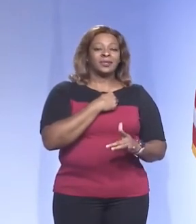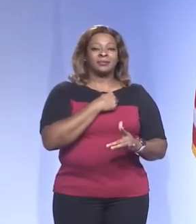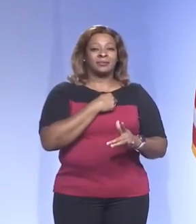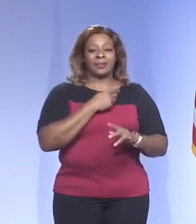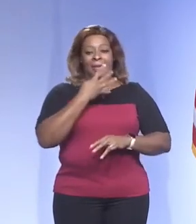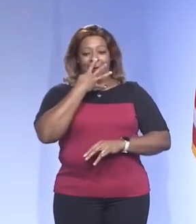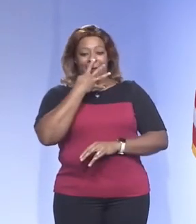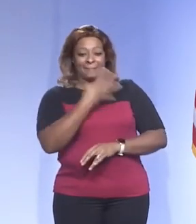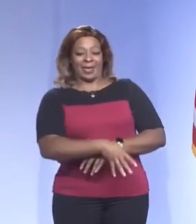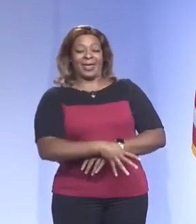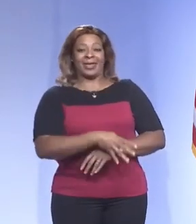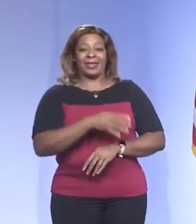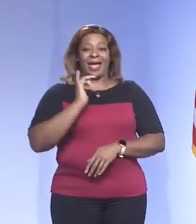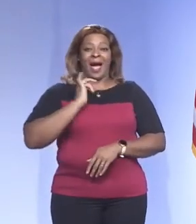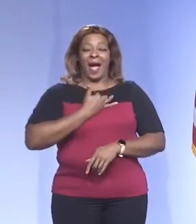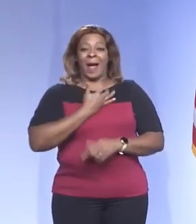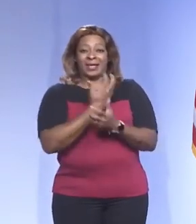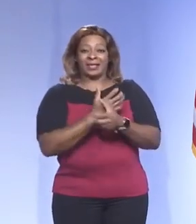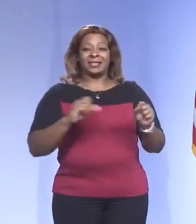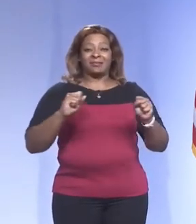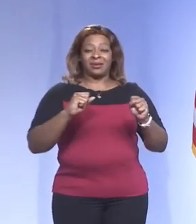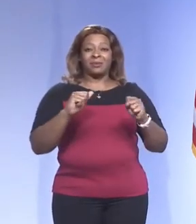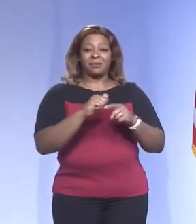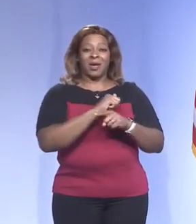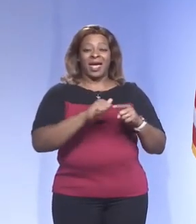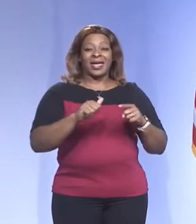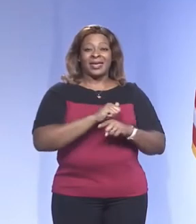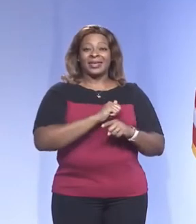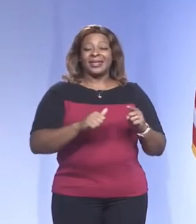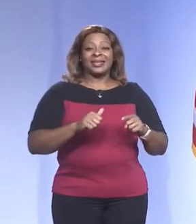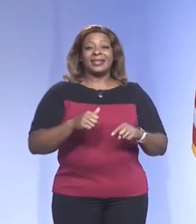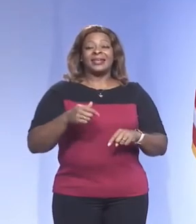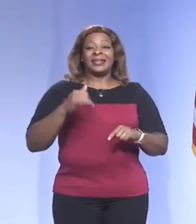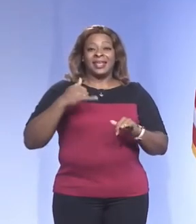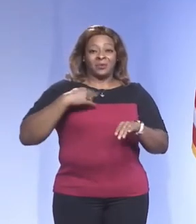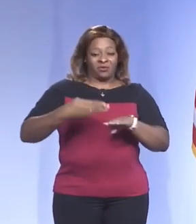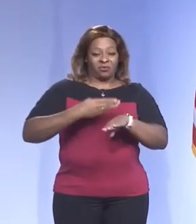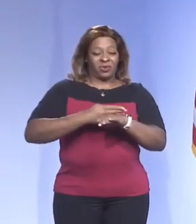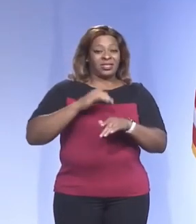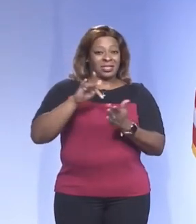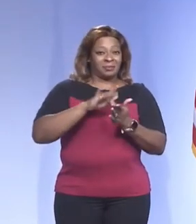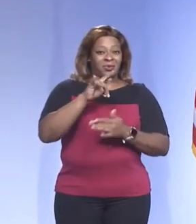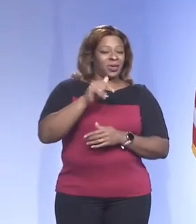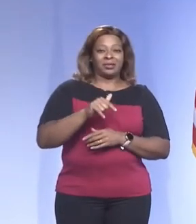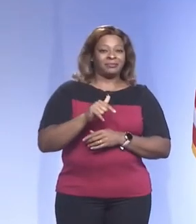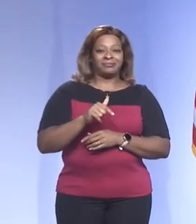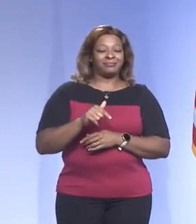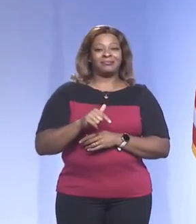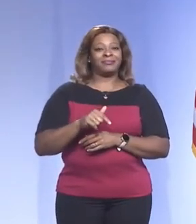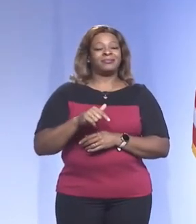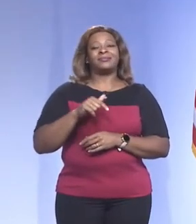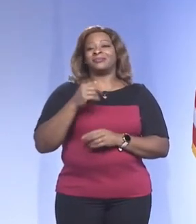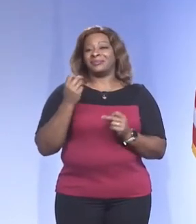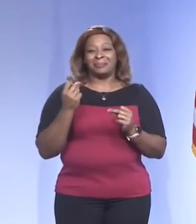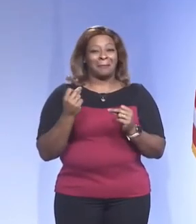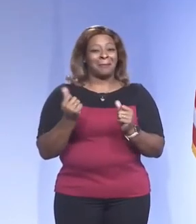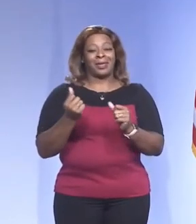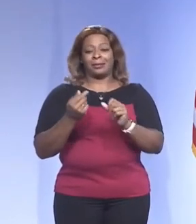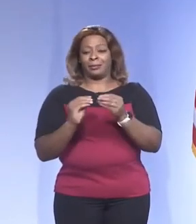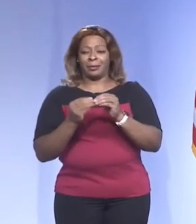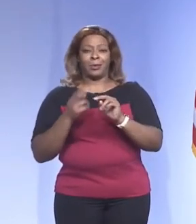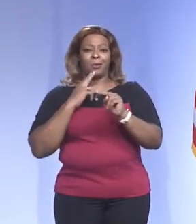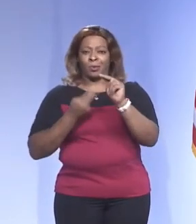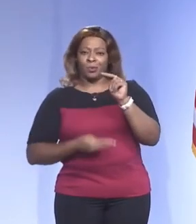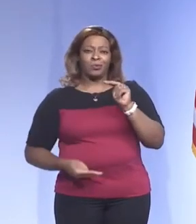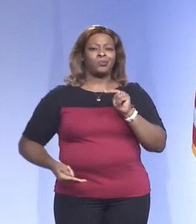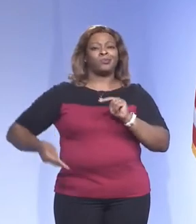abandon these practices that have helped us improve since the middle of July, it would not take any time at all that we would